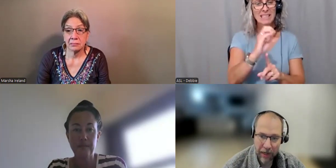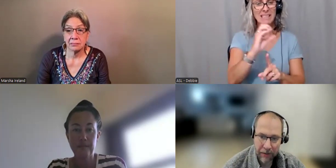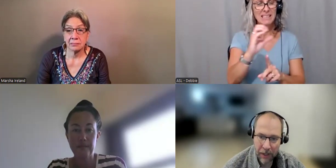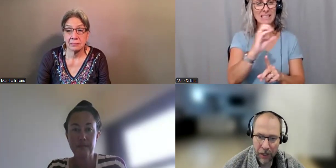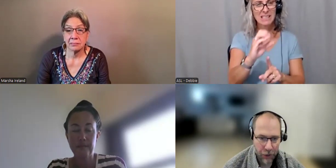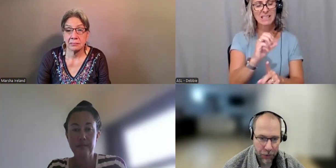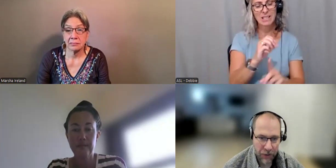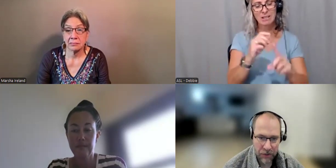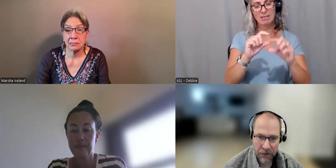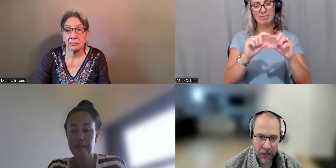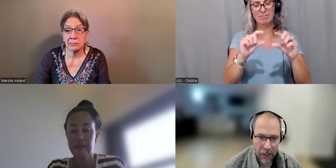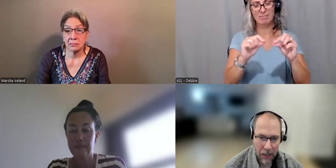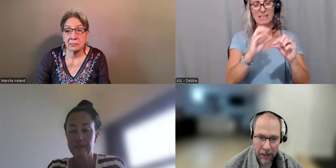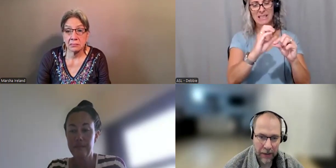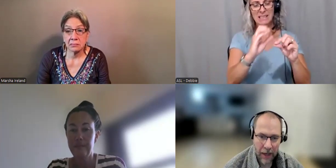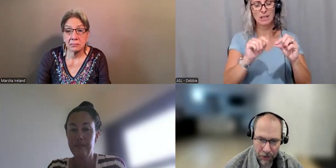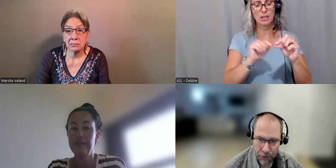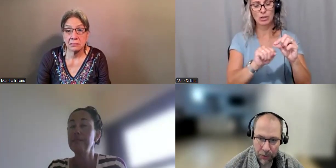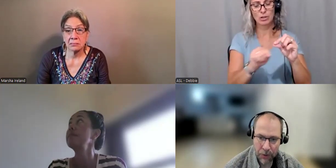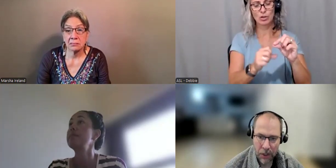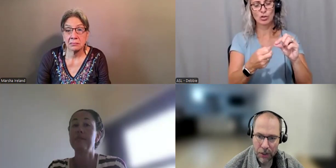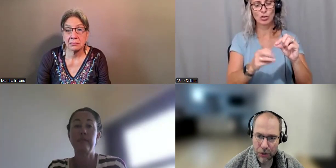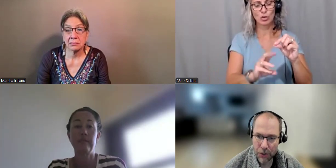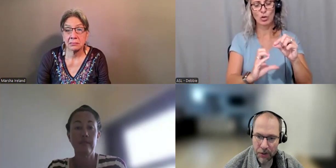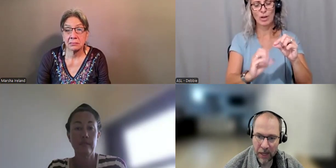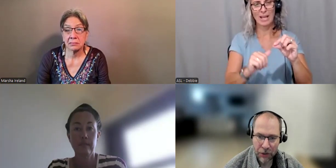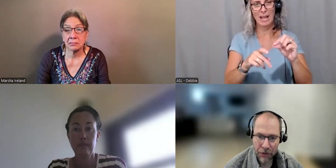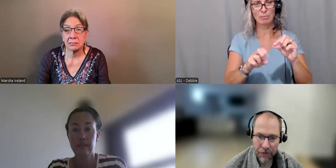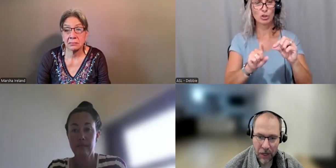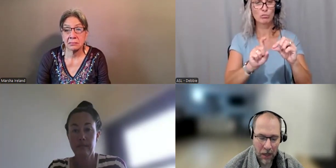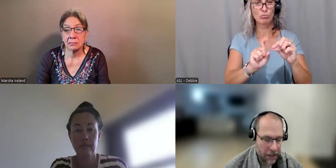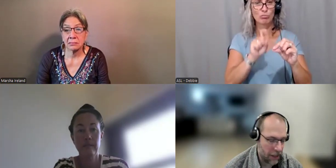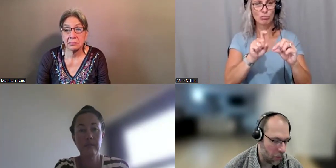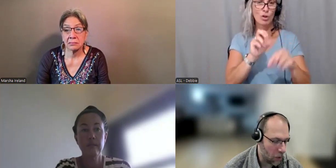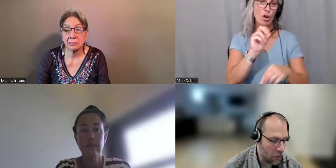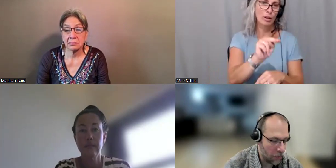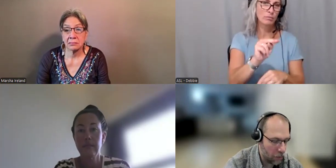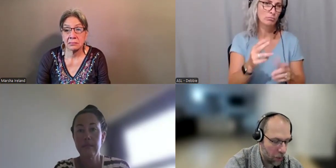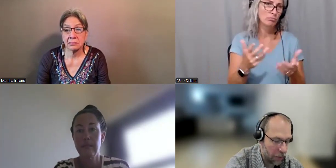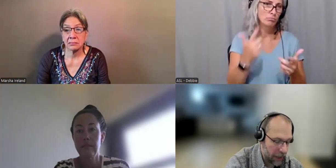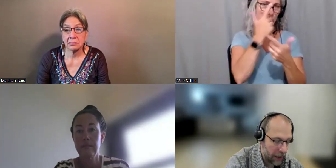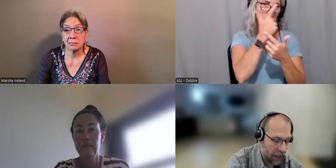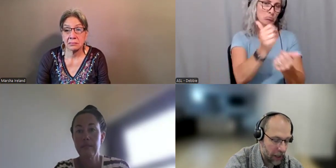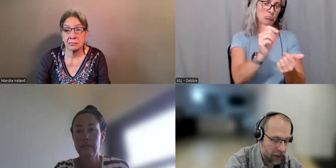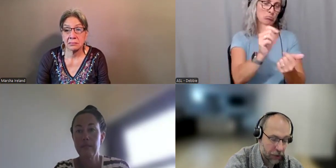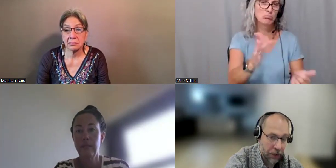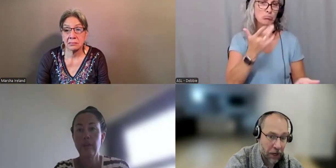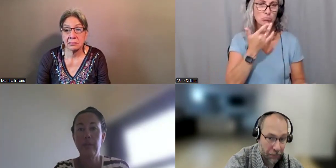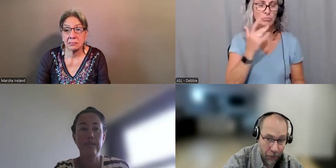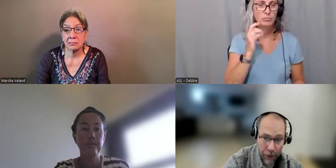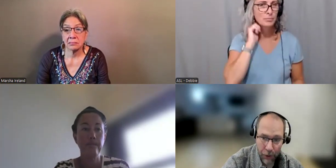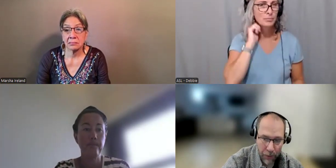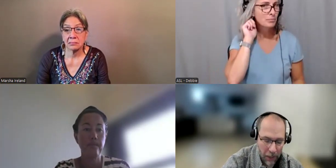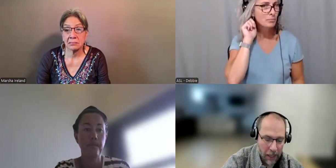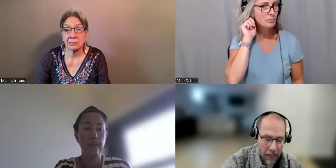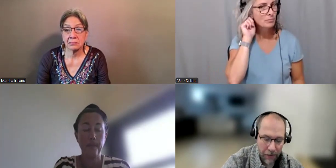captions button. You just click that to turn that service on, and it will be turned on